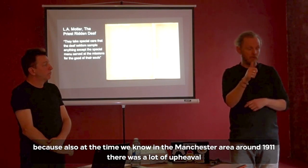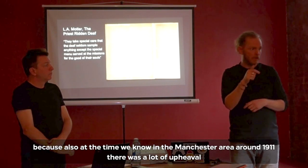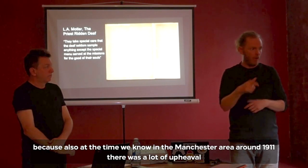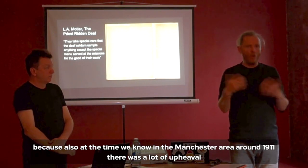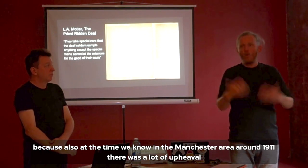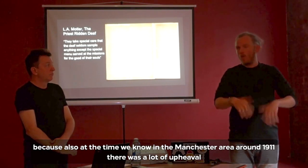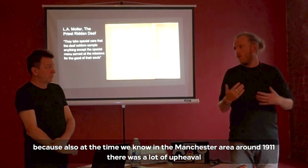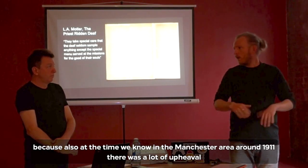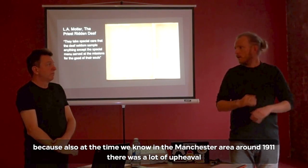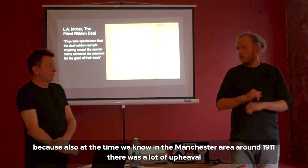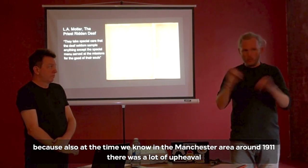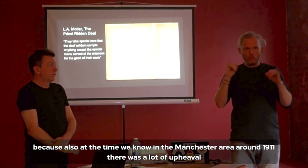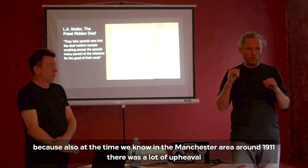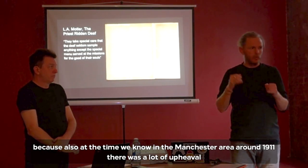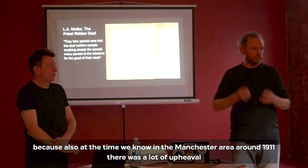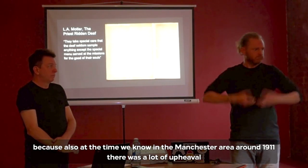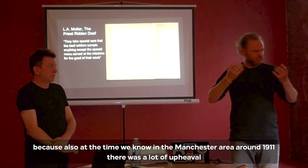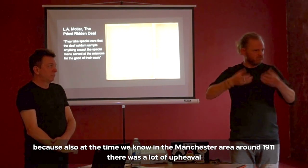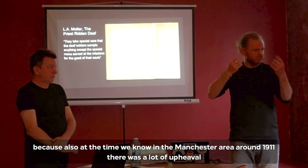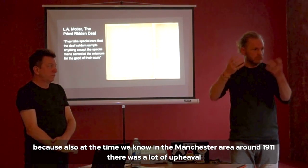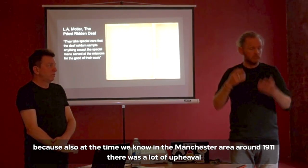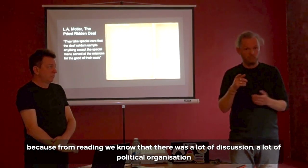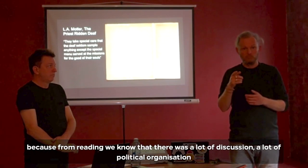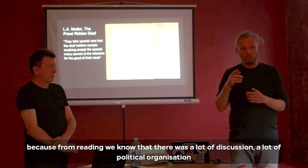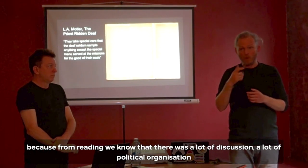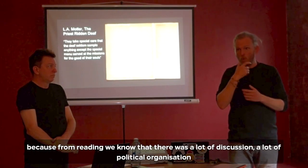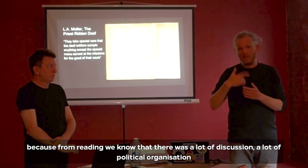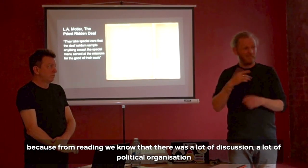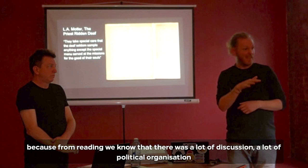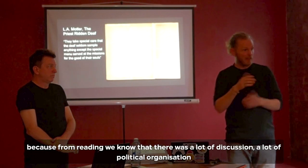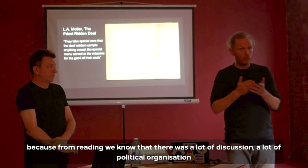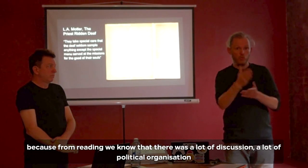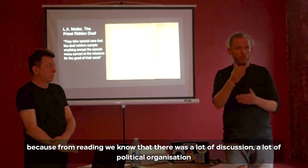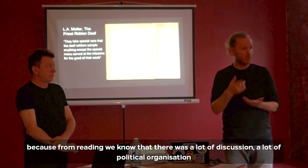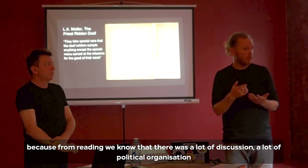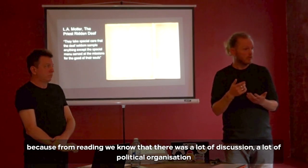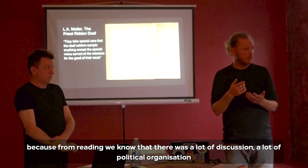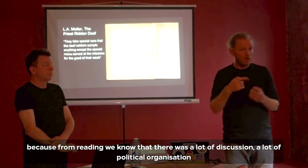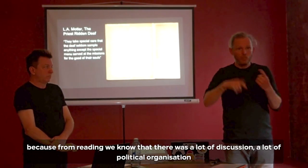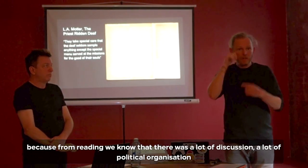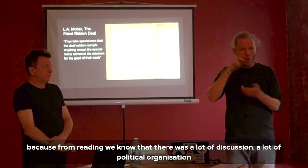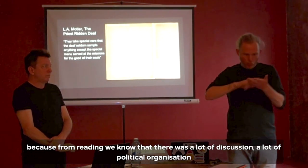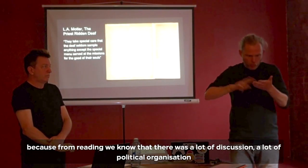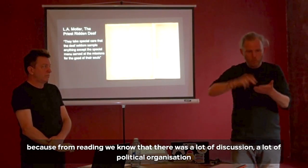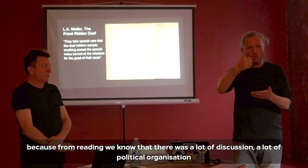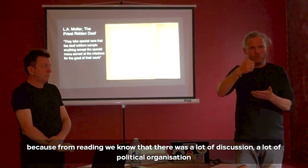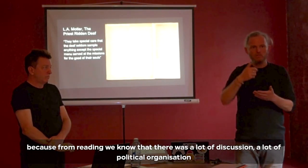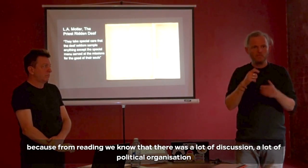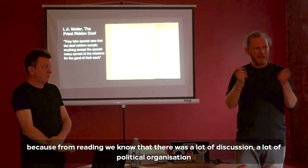around 1911, there was a lot of kind of upheaval because